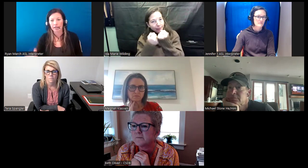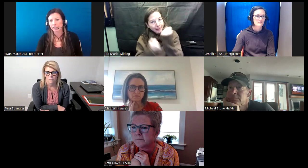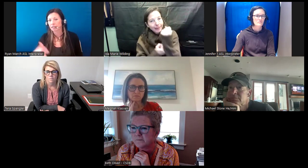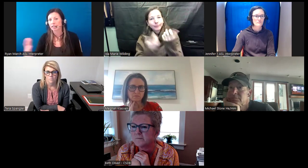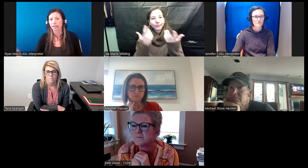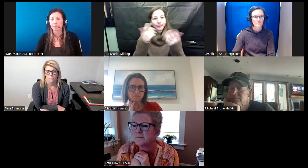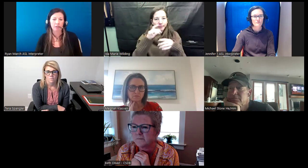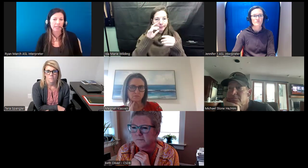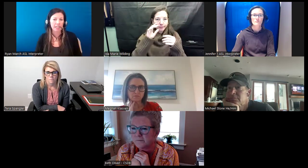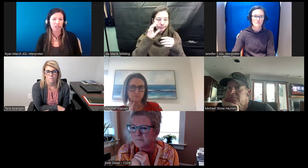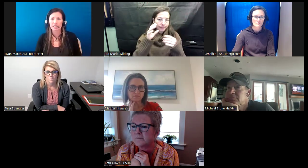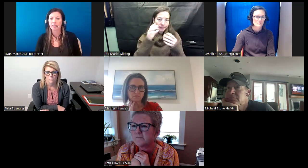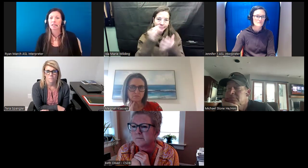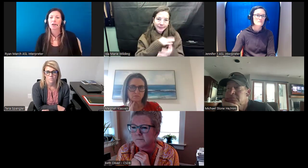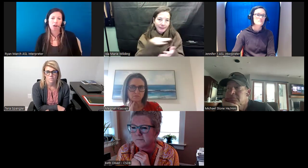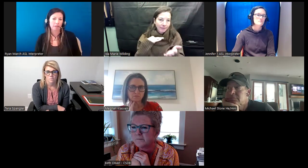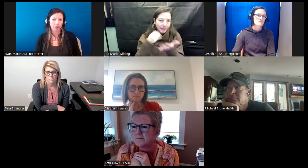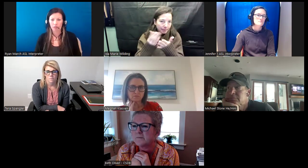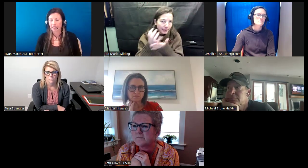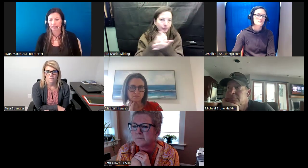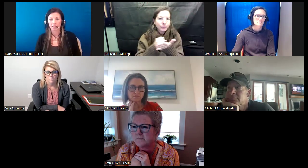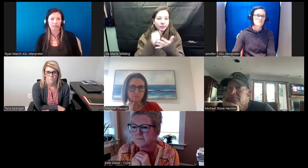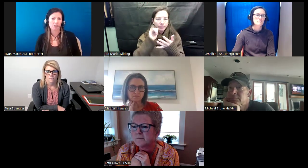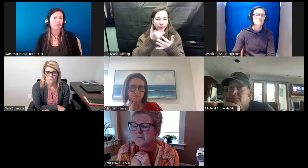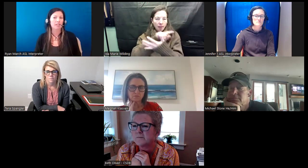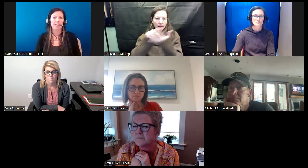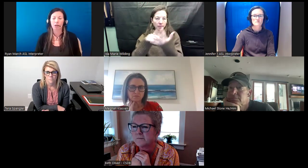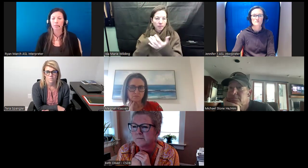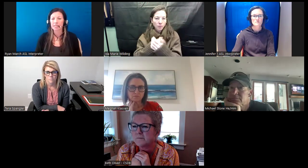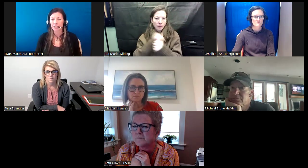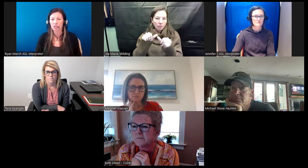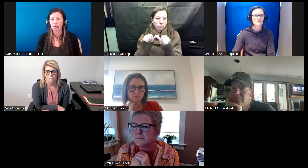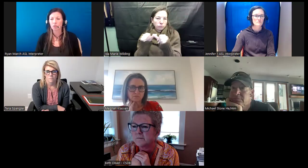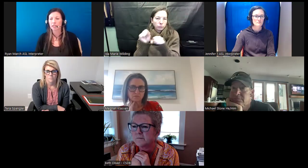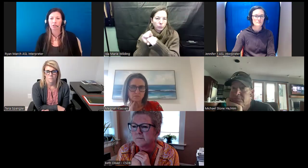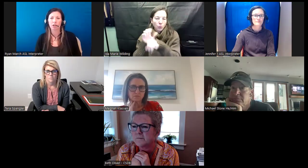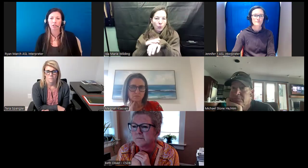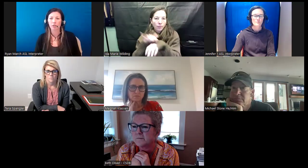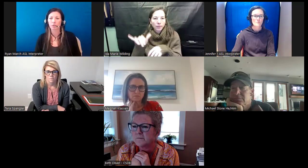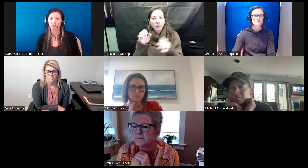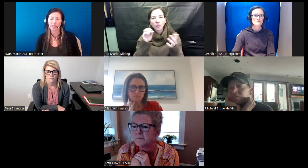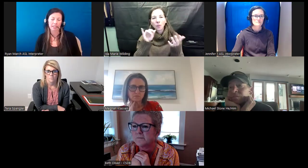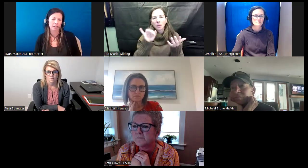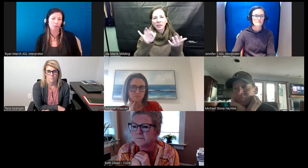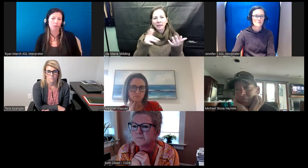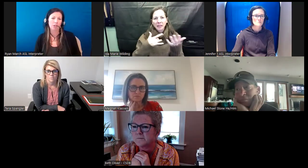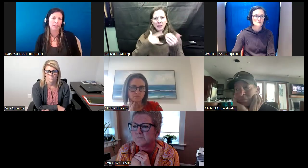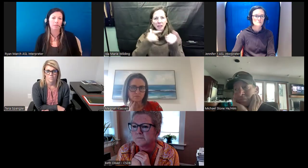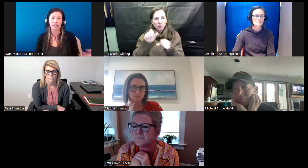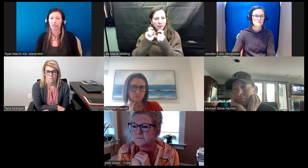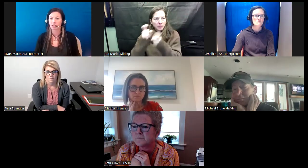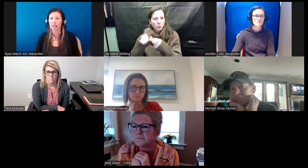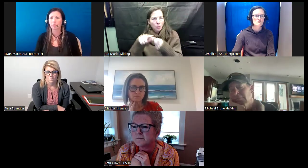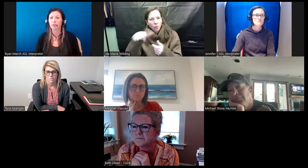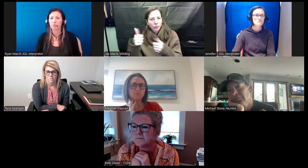like the grants, setting up the foundation, all of those things, the staff compensation, those things are ongoing throughout the year that we'll be working on,